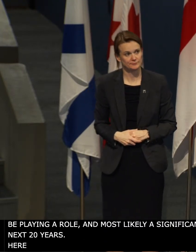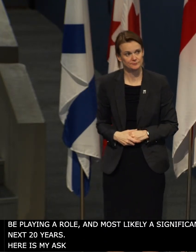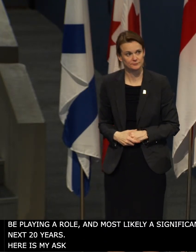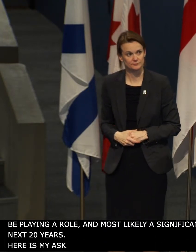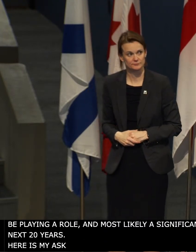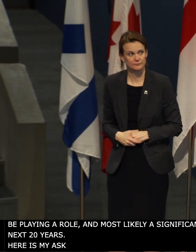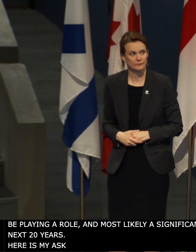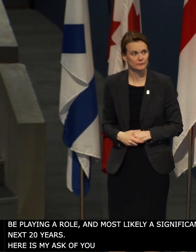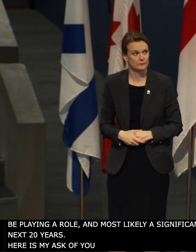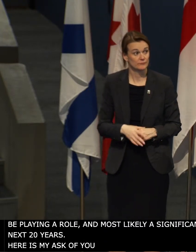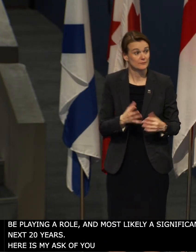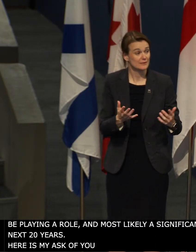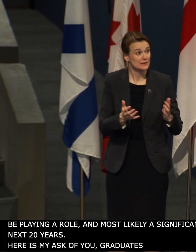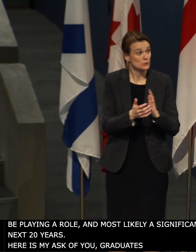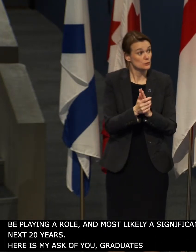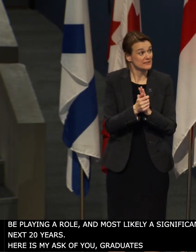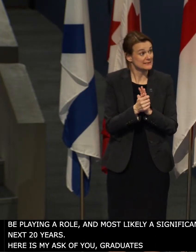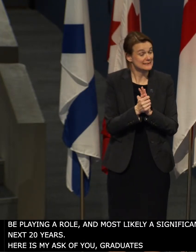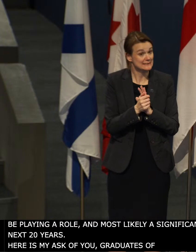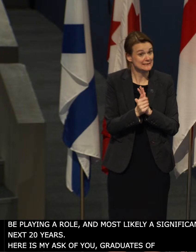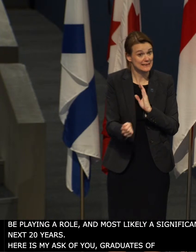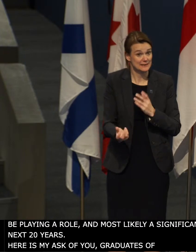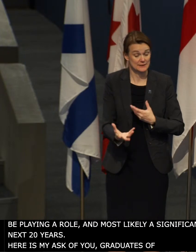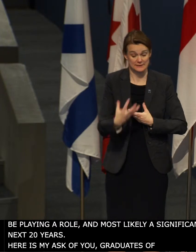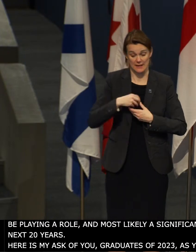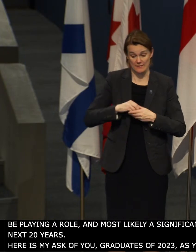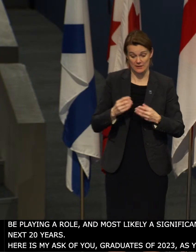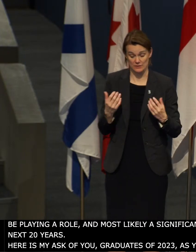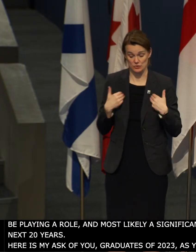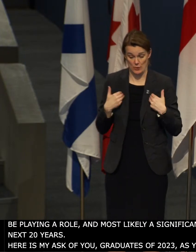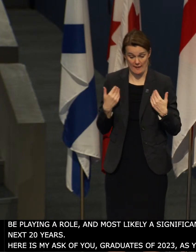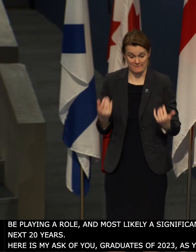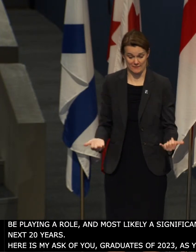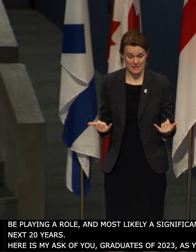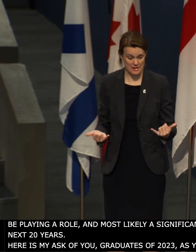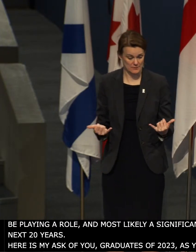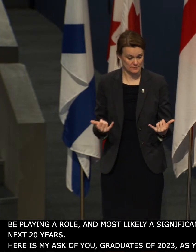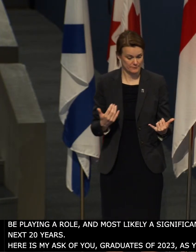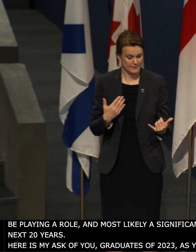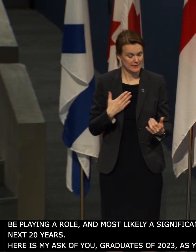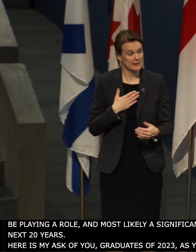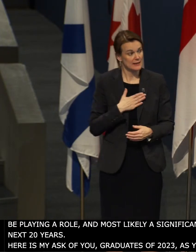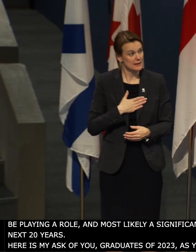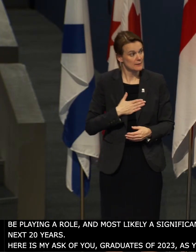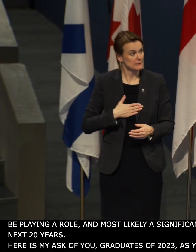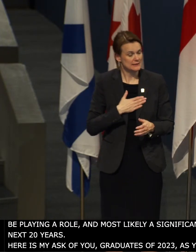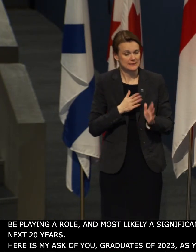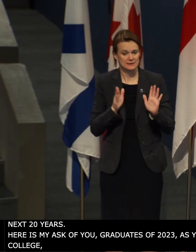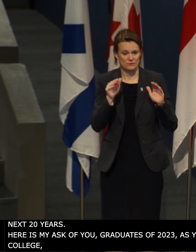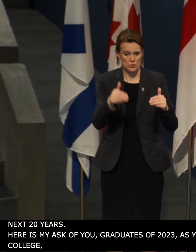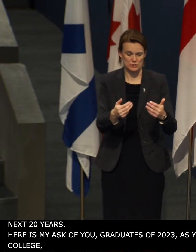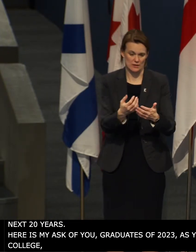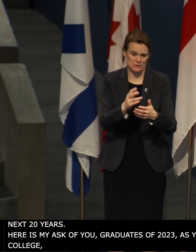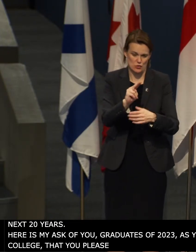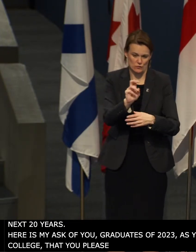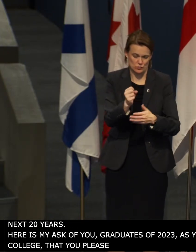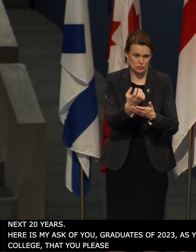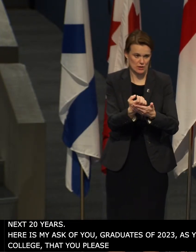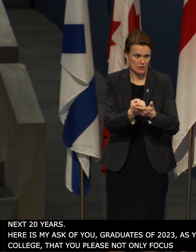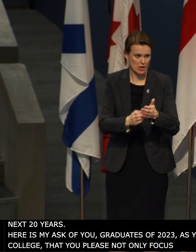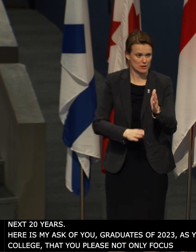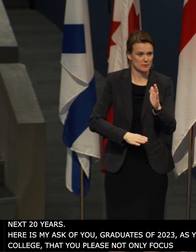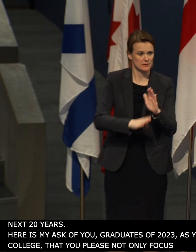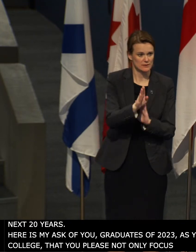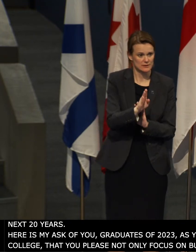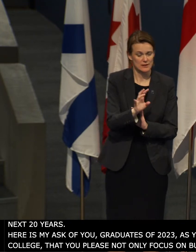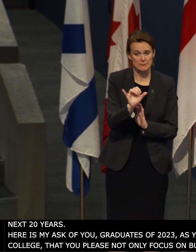the amazing skills that you've gained while at the college, that you please not only focus on building our economy,